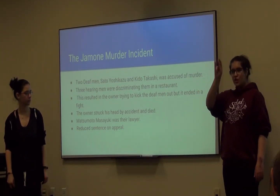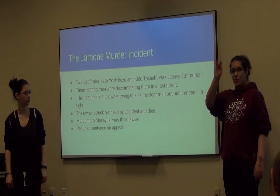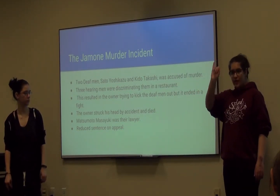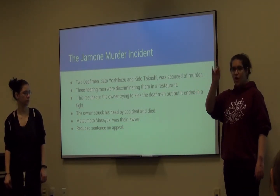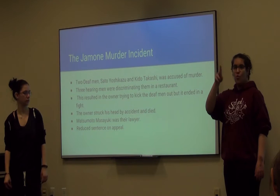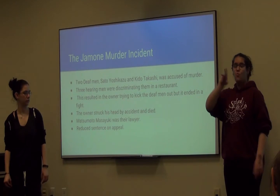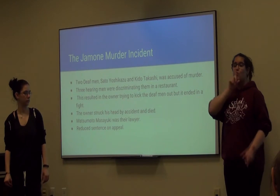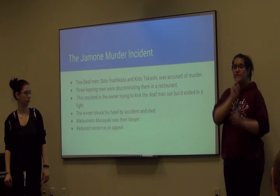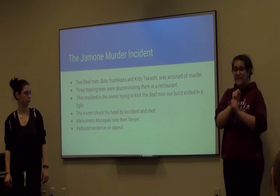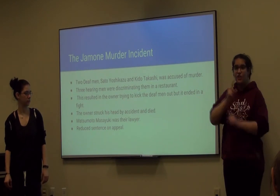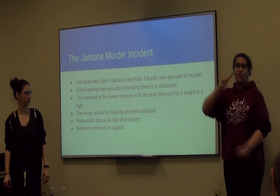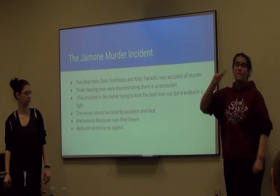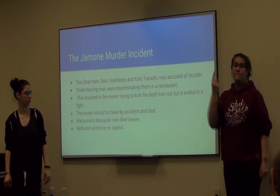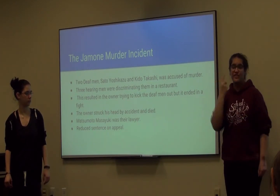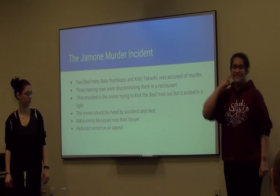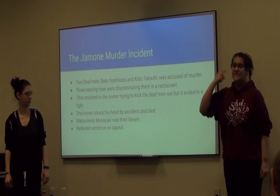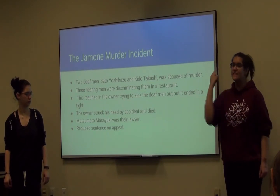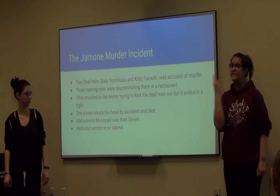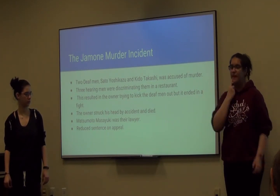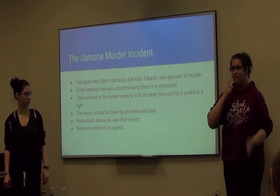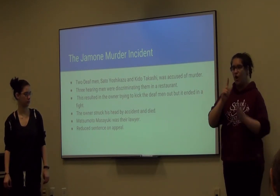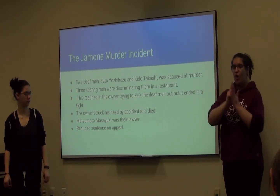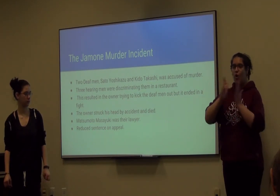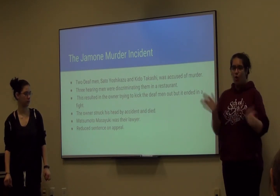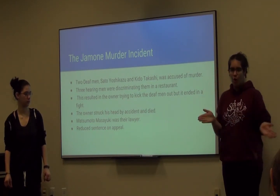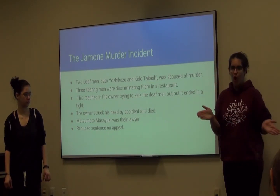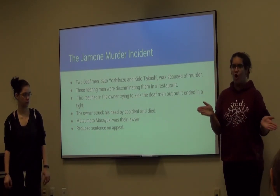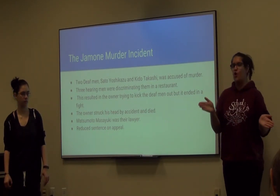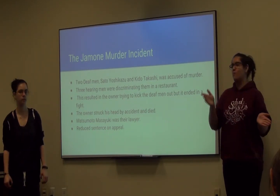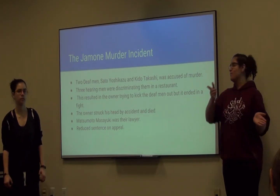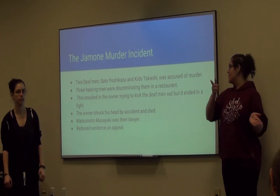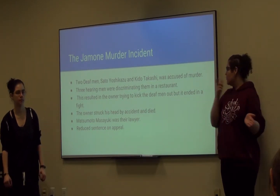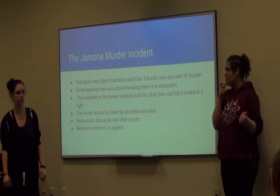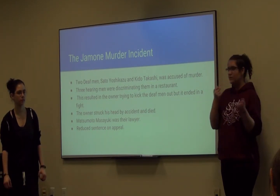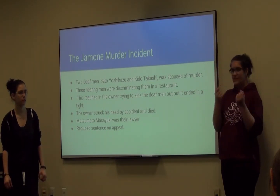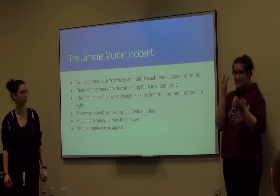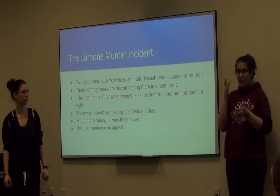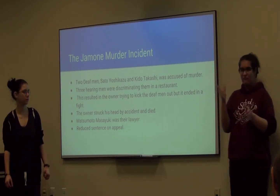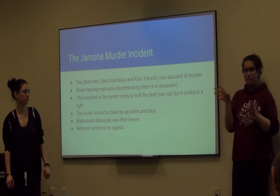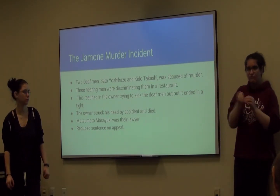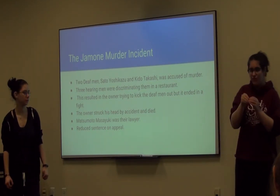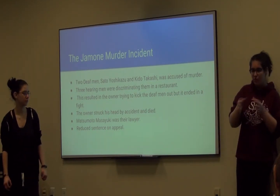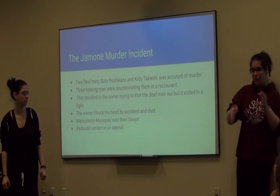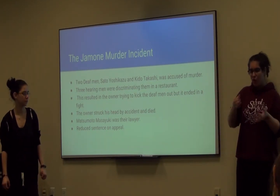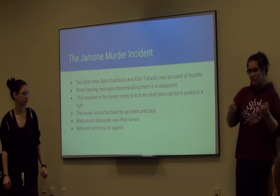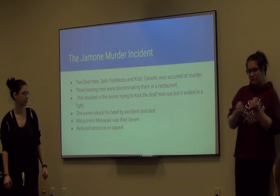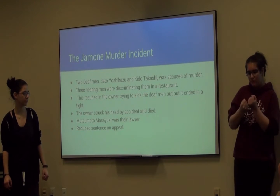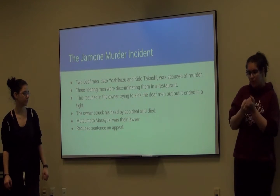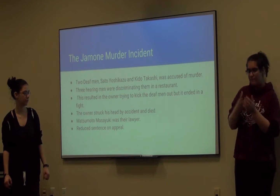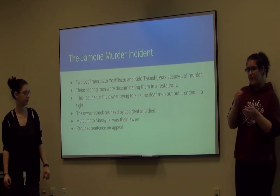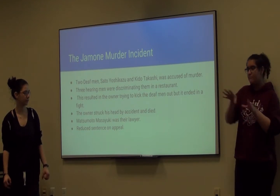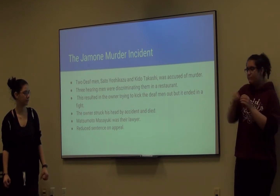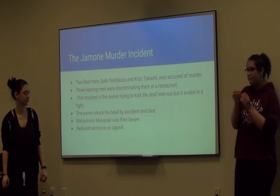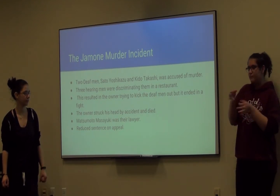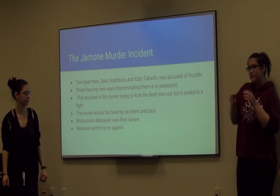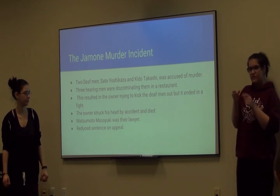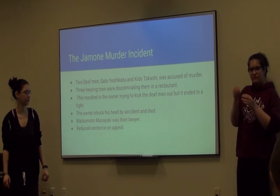Matsumoto Masayuki was the first deaf lawyer in Japan, and that's why he was very involved with